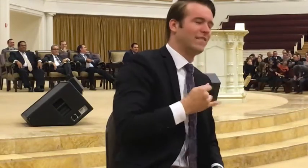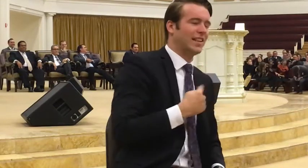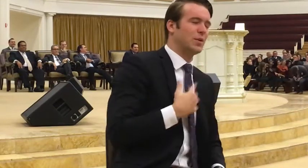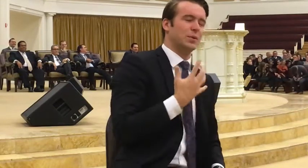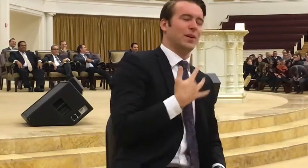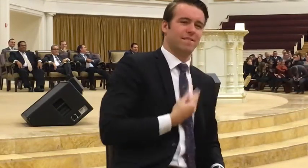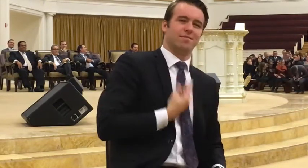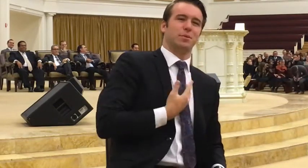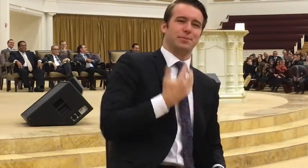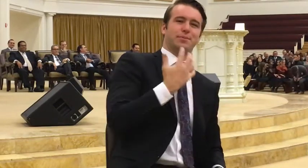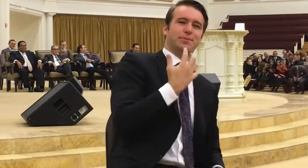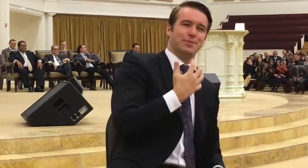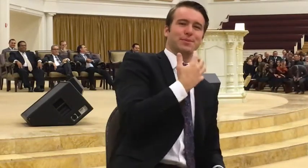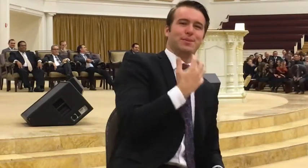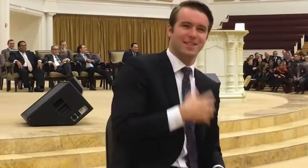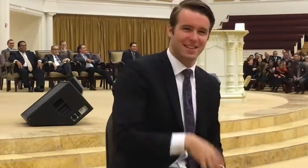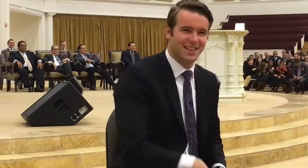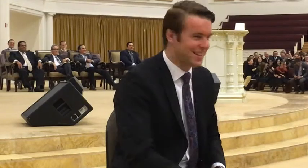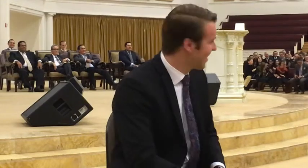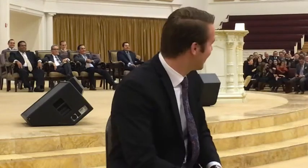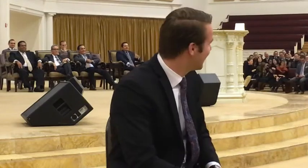I feel it.